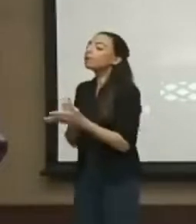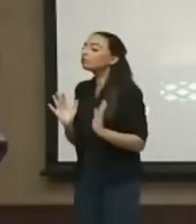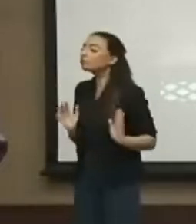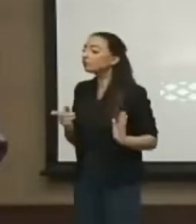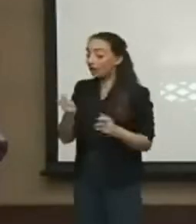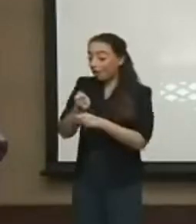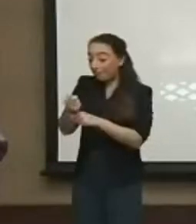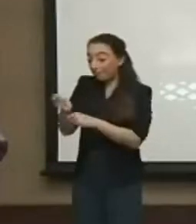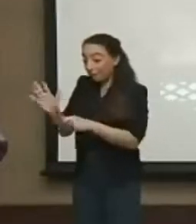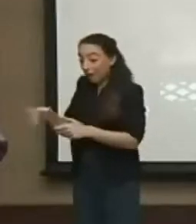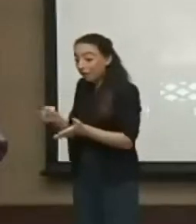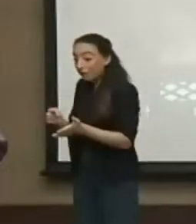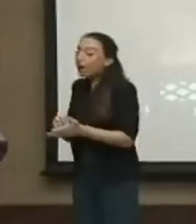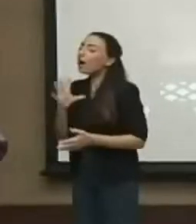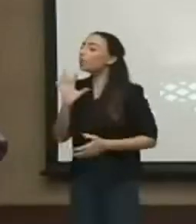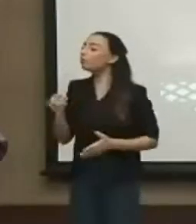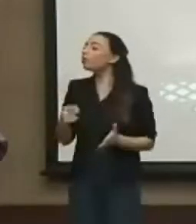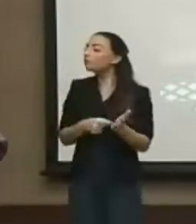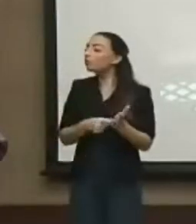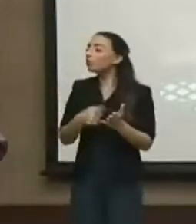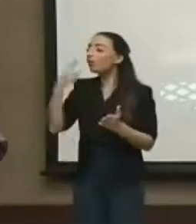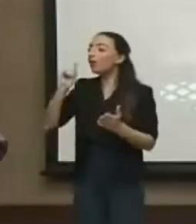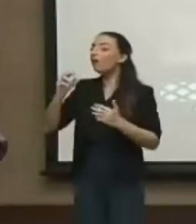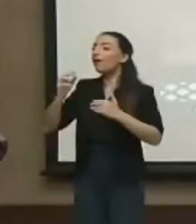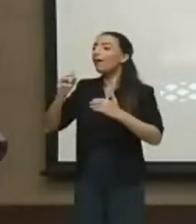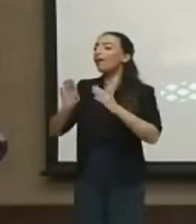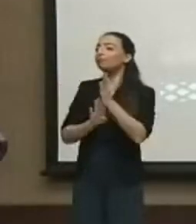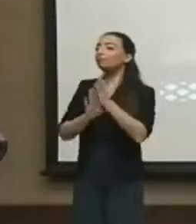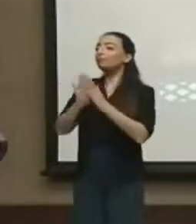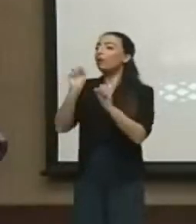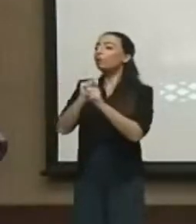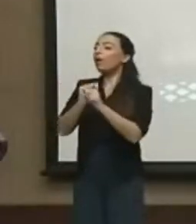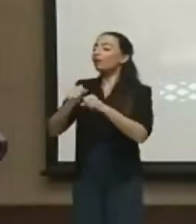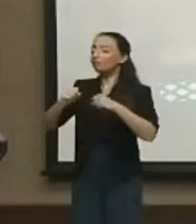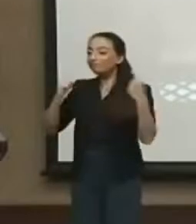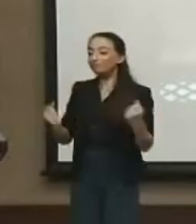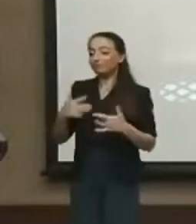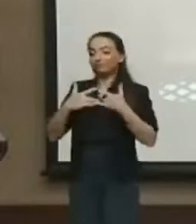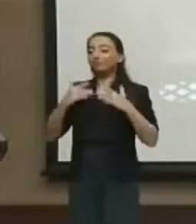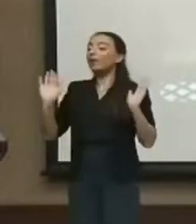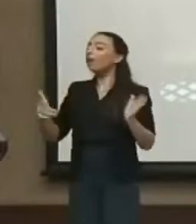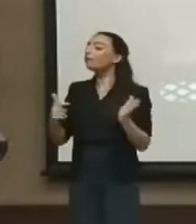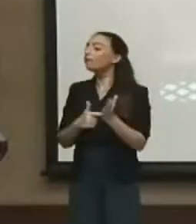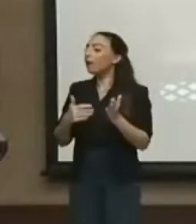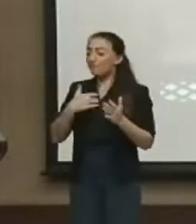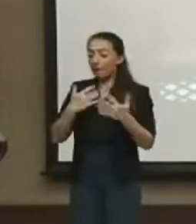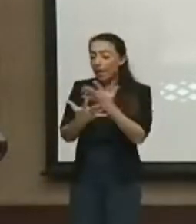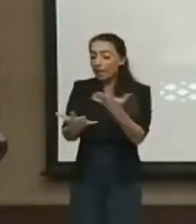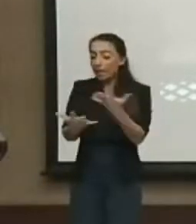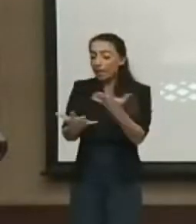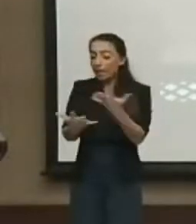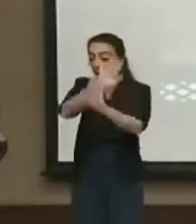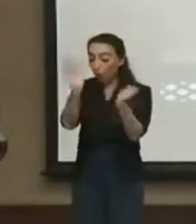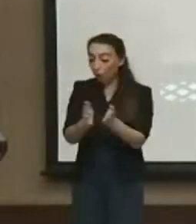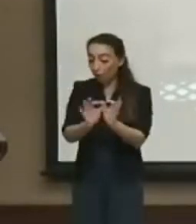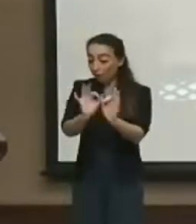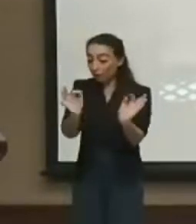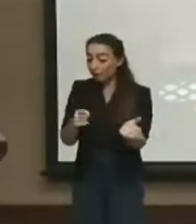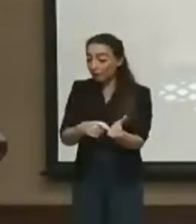need. We have everything else as a building block of foundation. That's the missing piece. That is where we need to